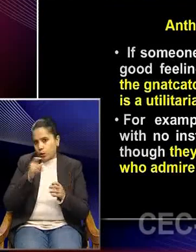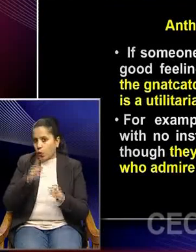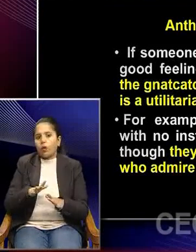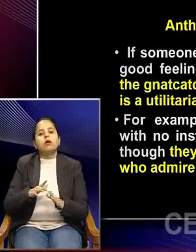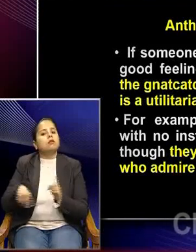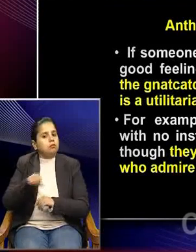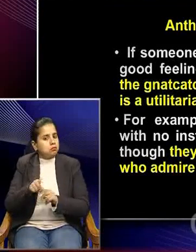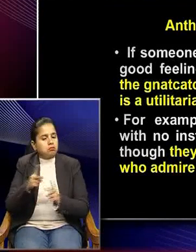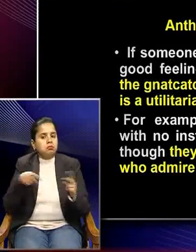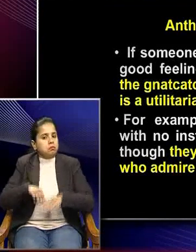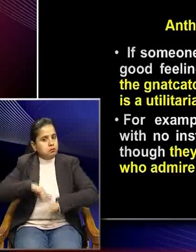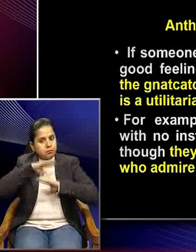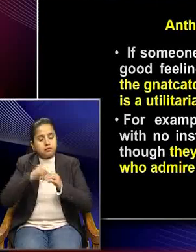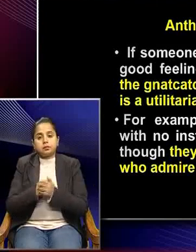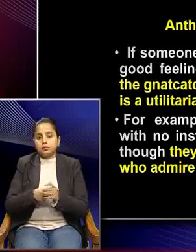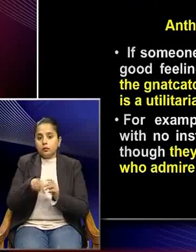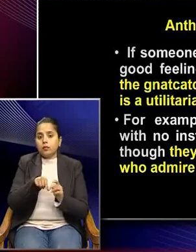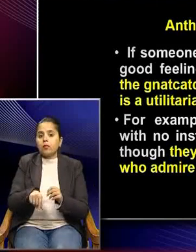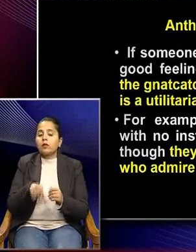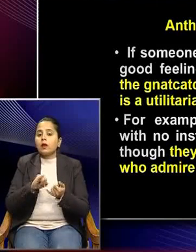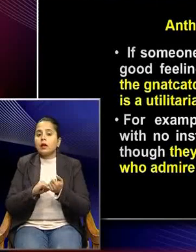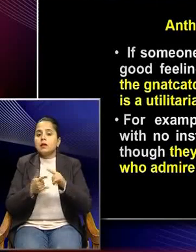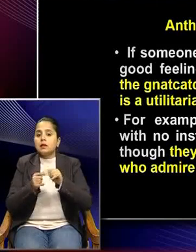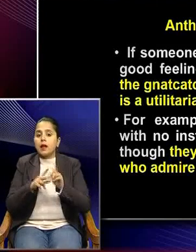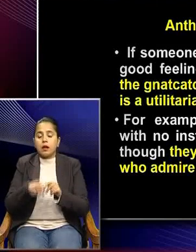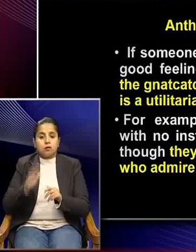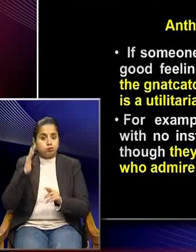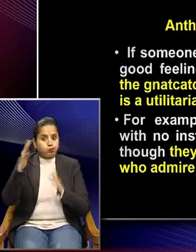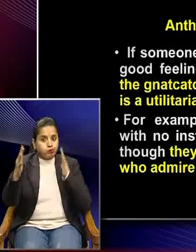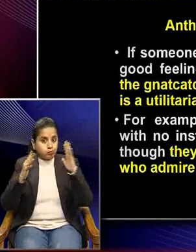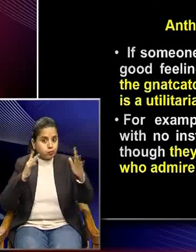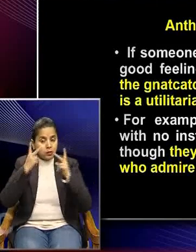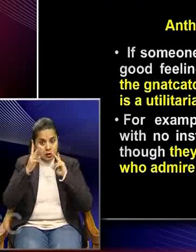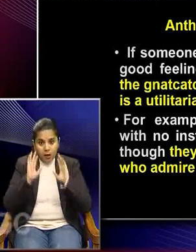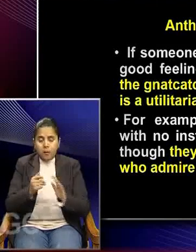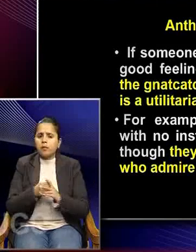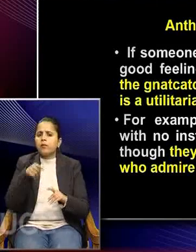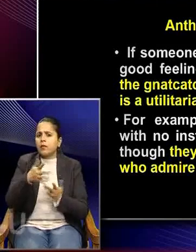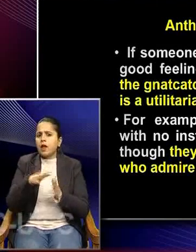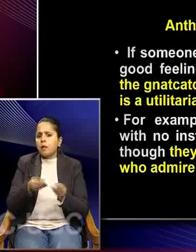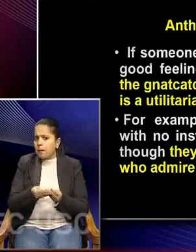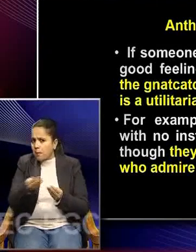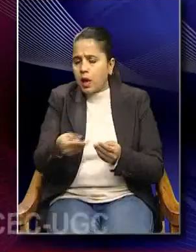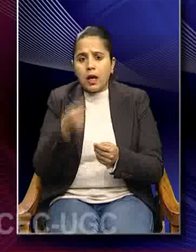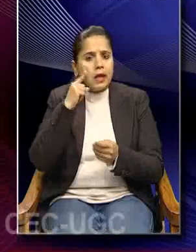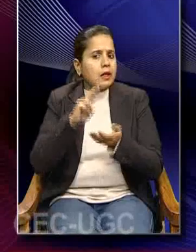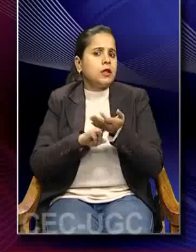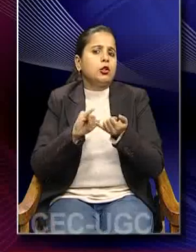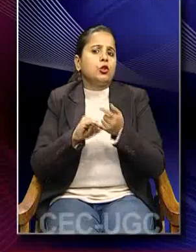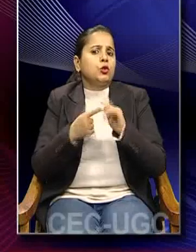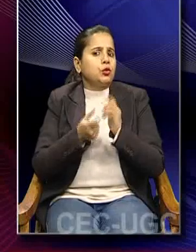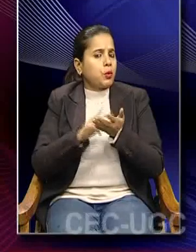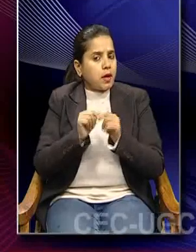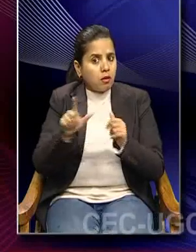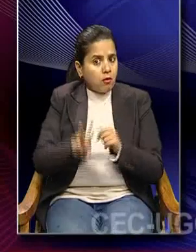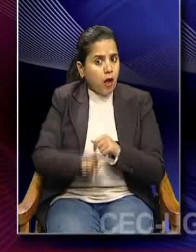And another example is standing forests. If you see forests around, then there is no instrumental value. Even if there is no